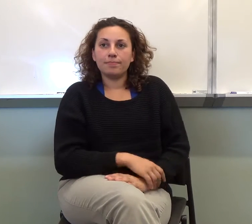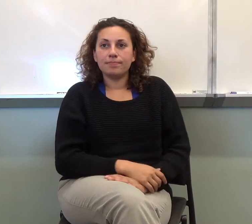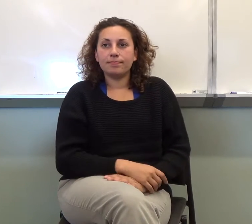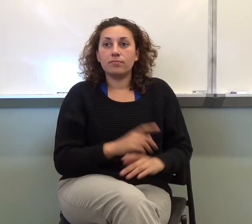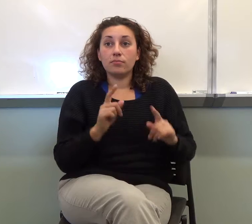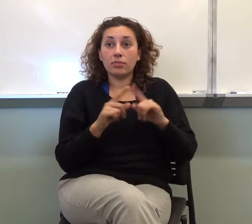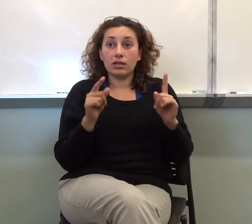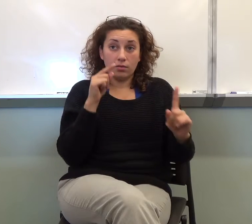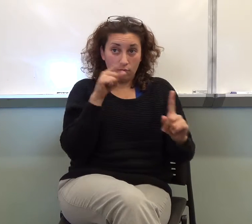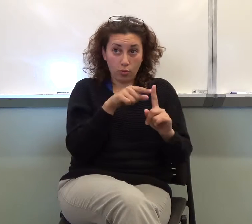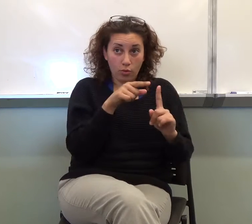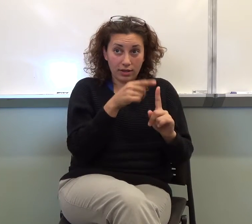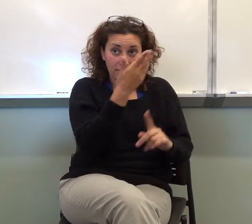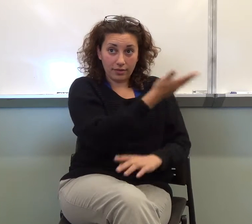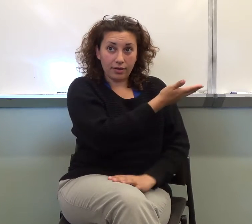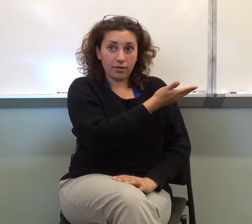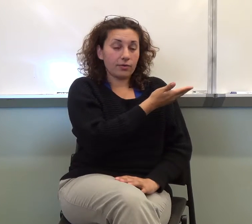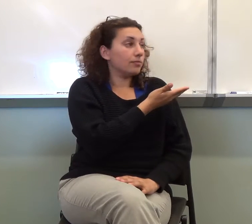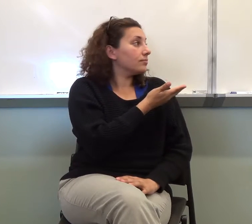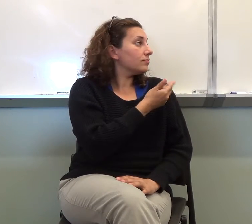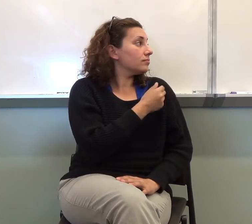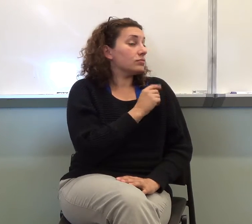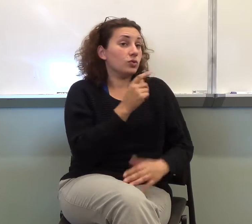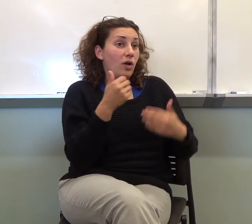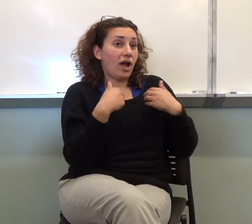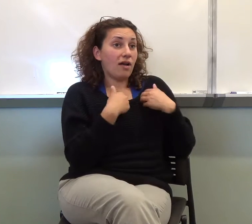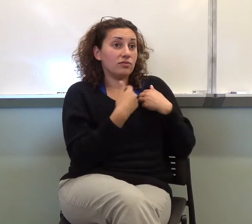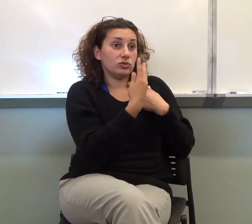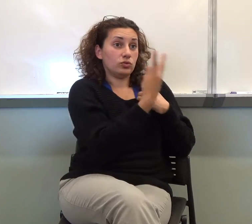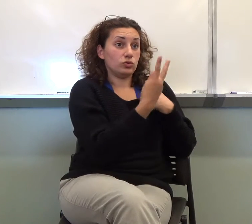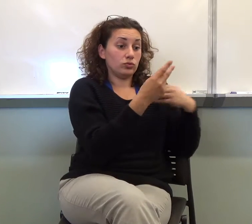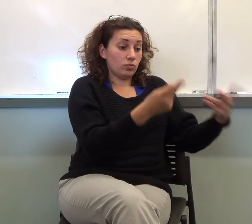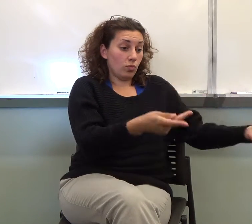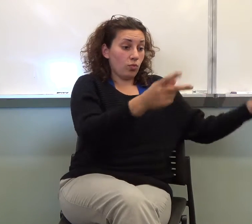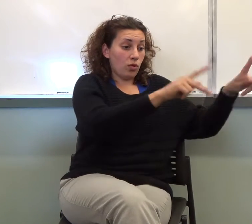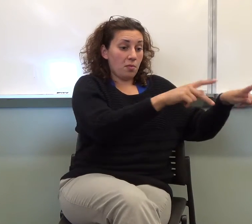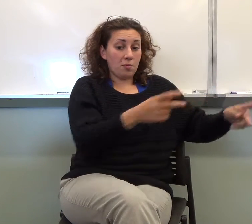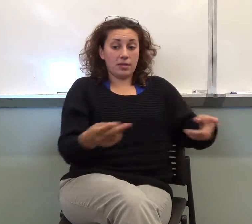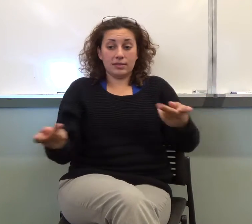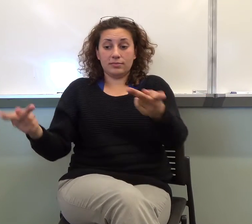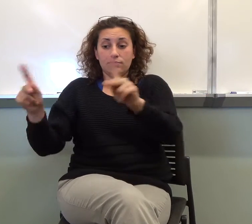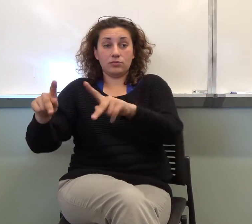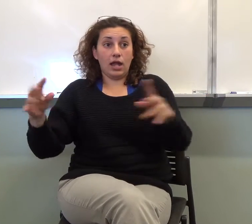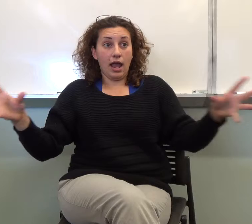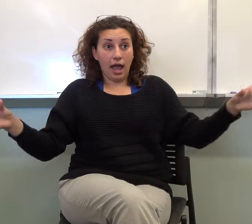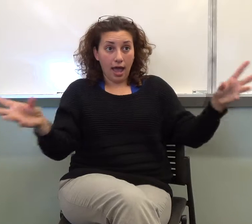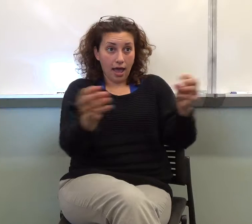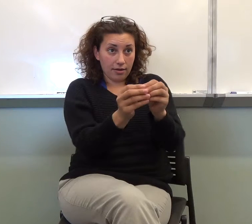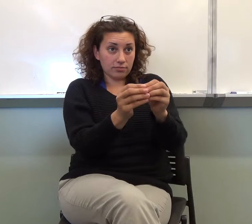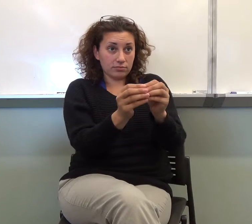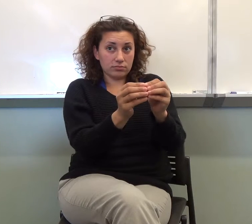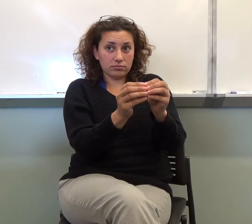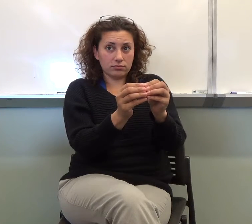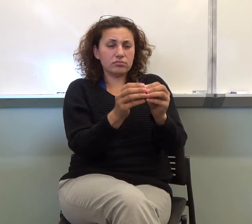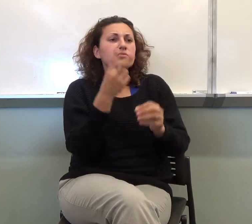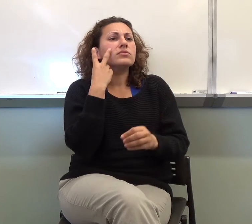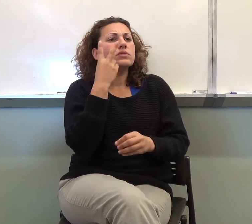they're making here is that if you take these 2 probabilities and add them together, what do you get?